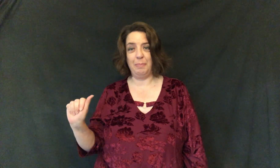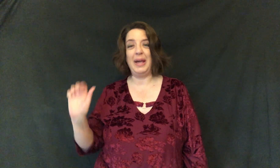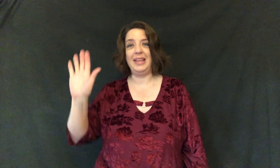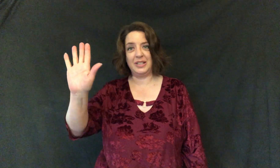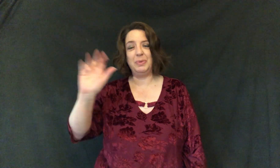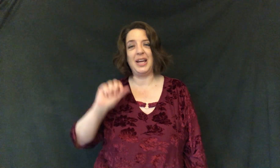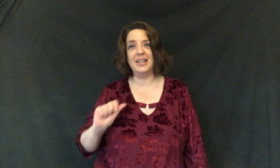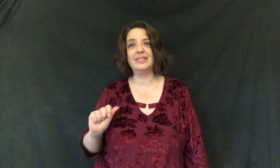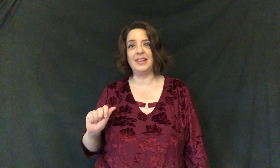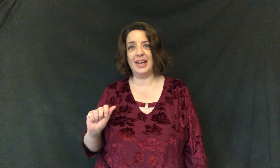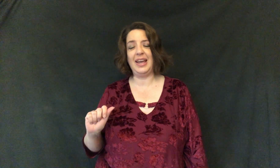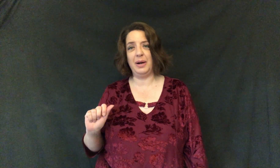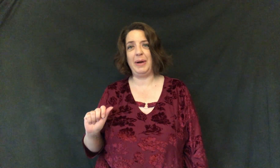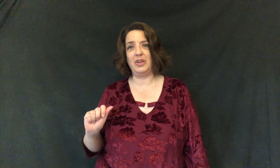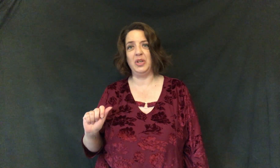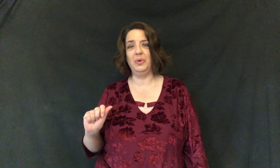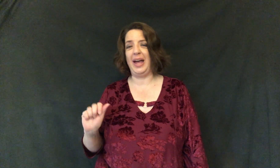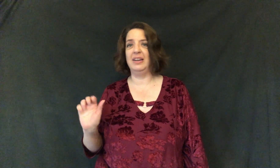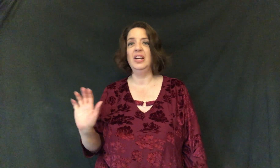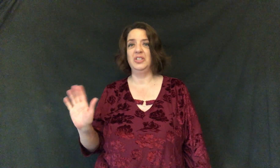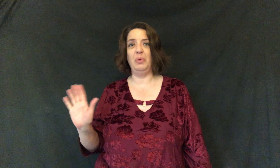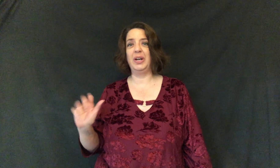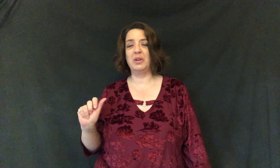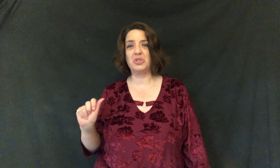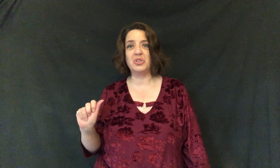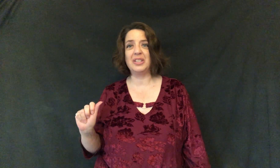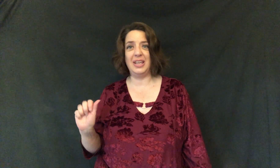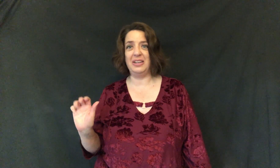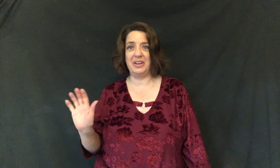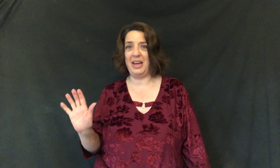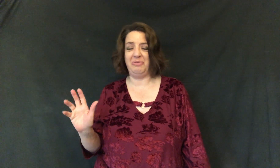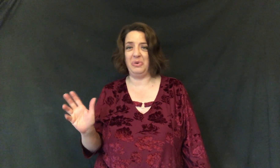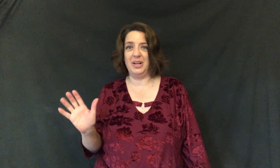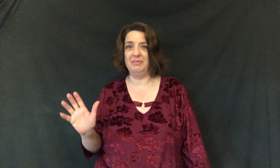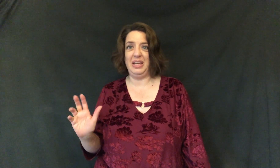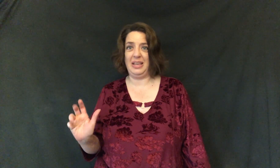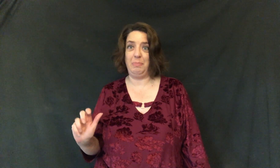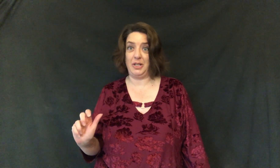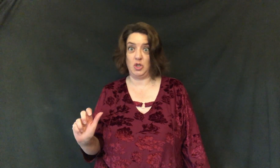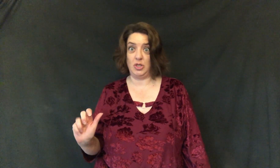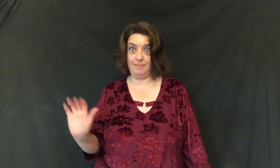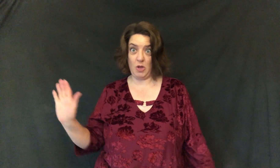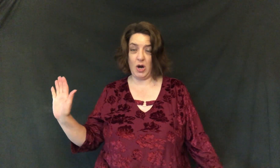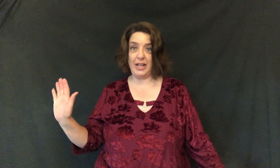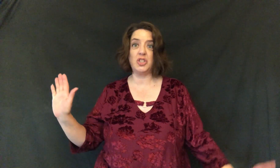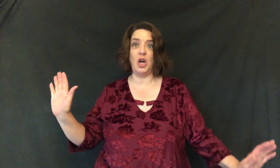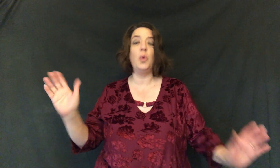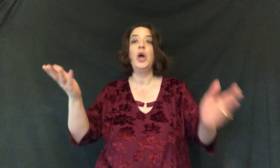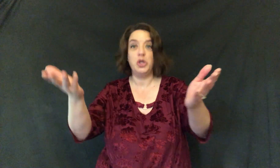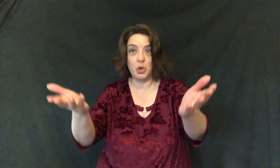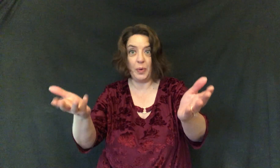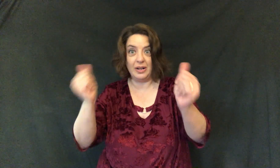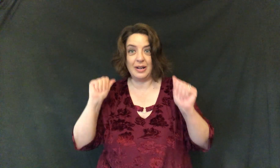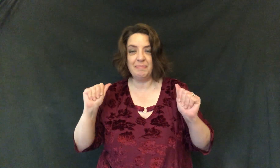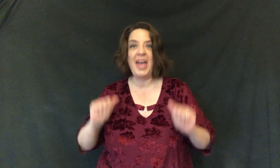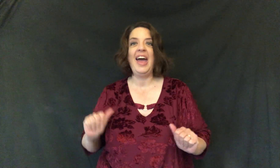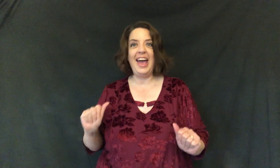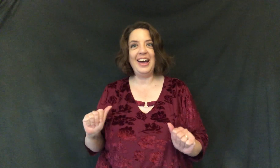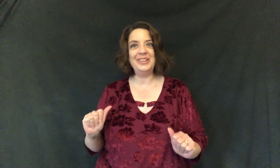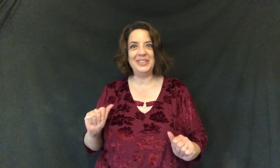and that's because I care about you and don't want to go searching the internet for icky pictures. All right, so you're welcome, and let's